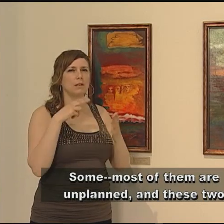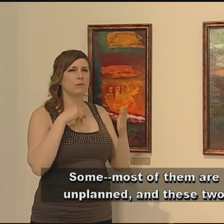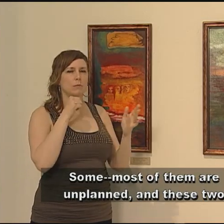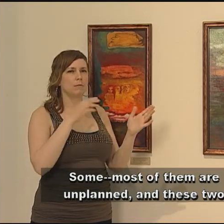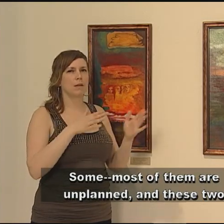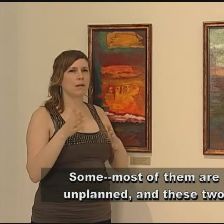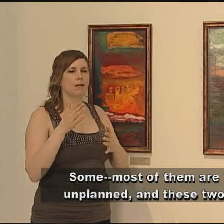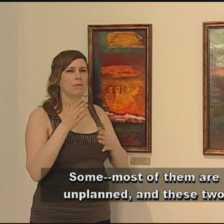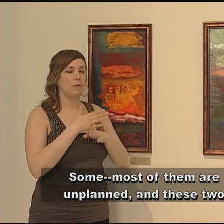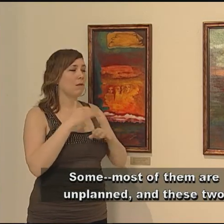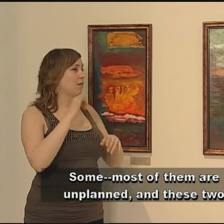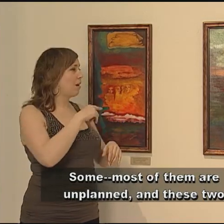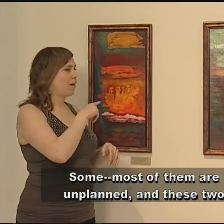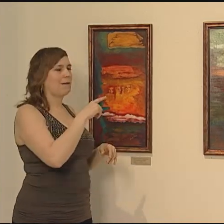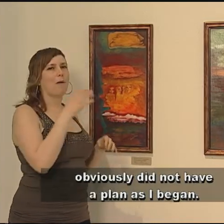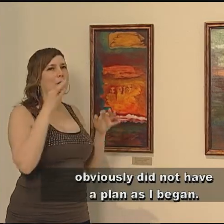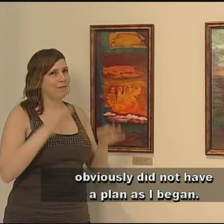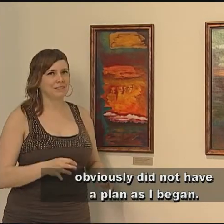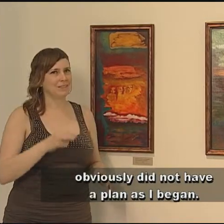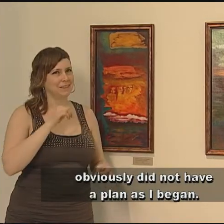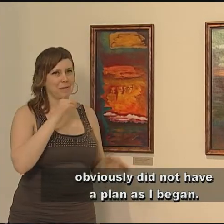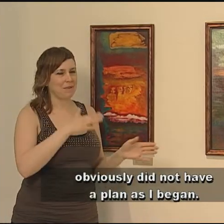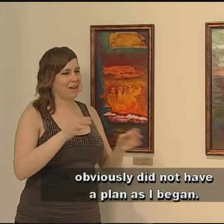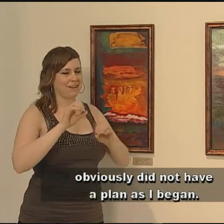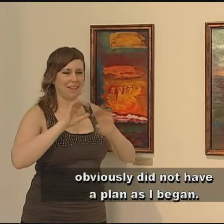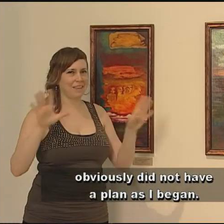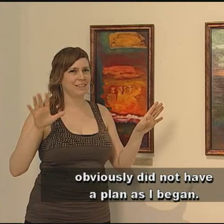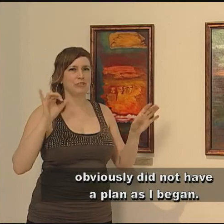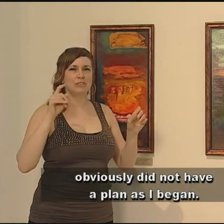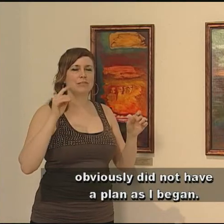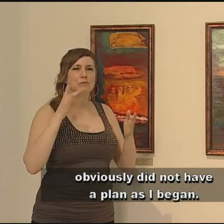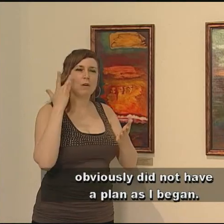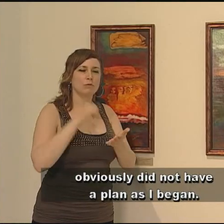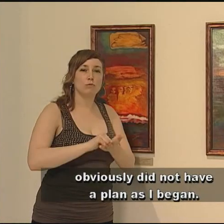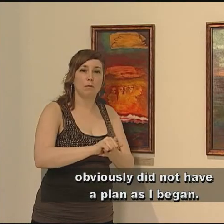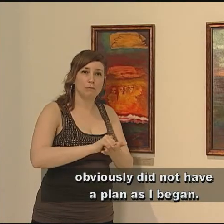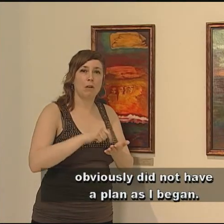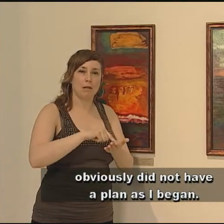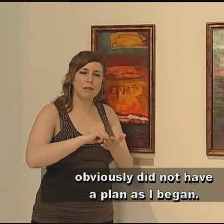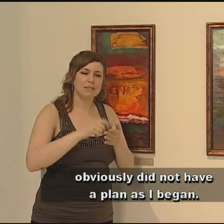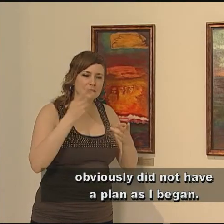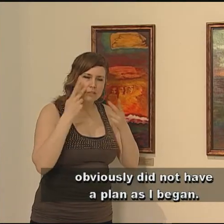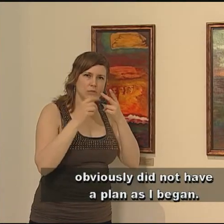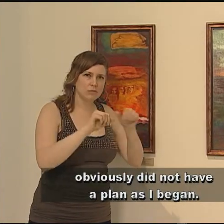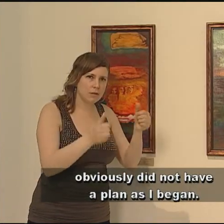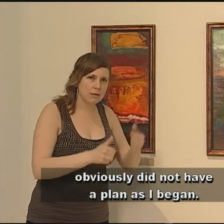Most of them are unplanned, and these two obviously did not have a plan as I began.